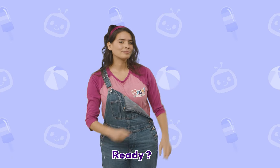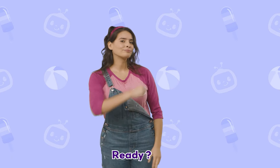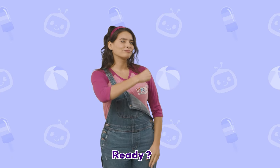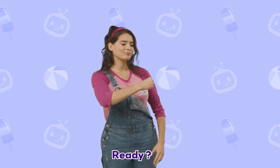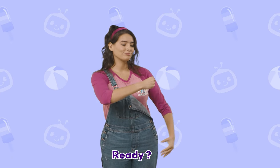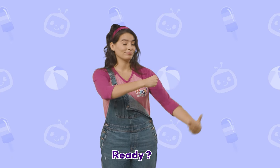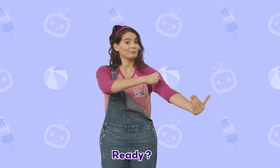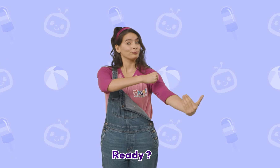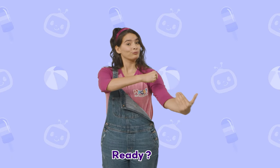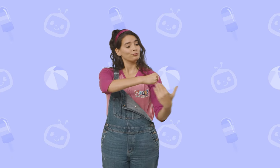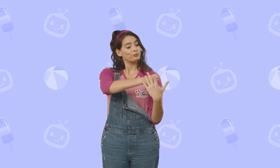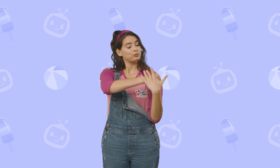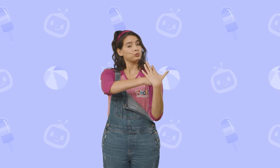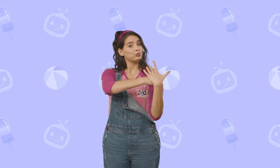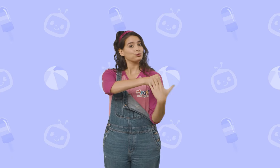Ready?